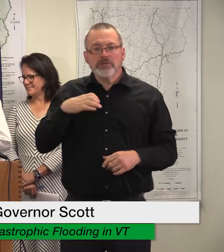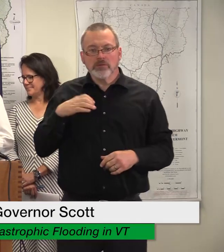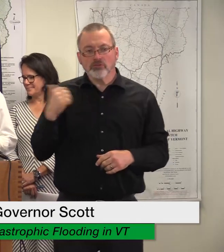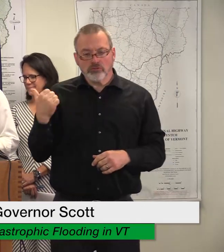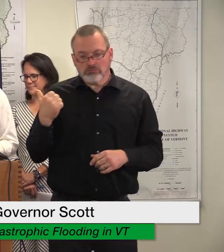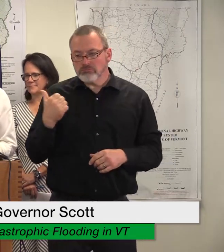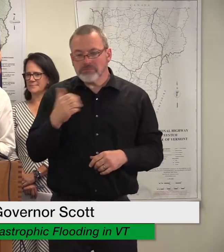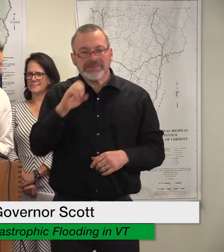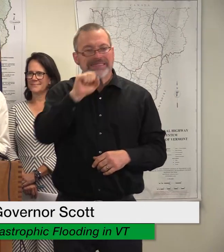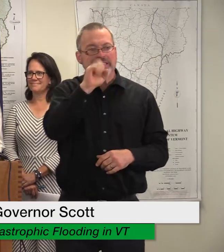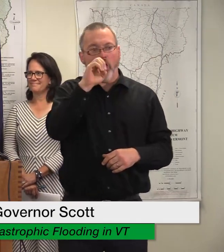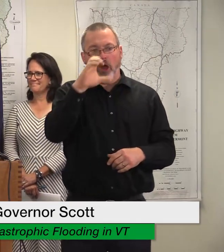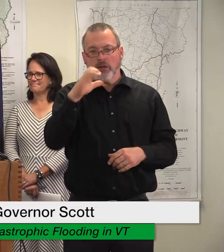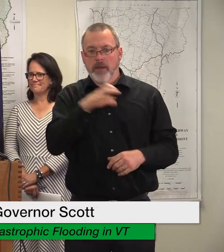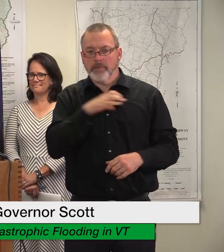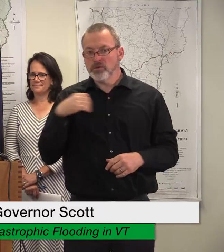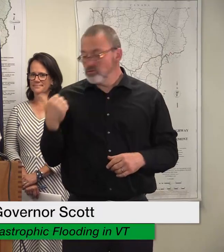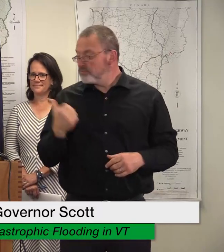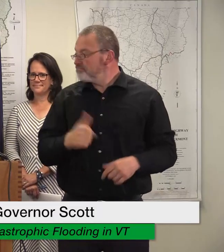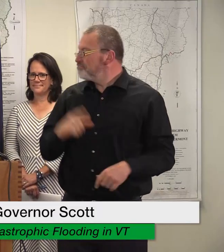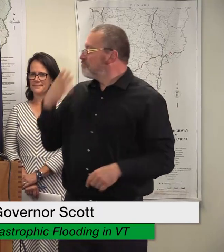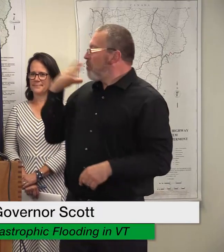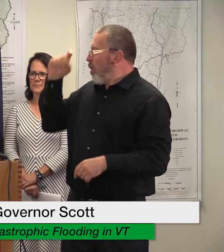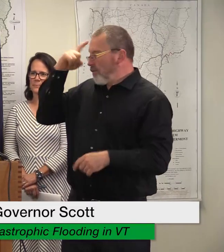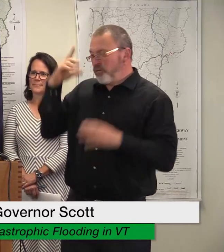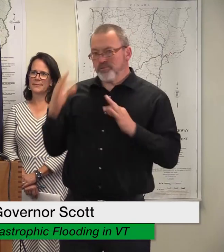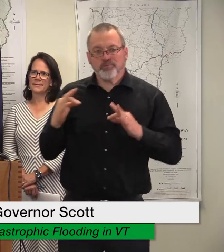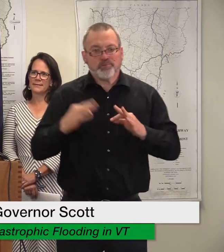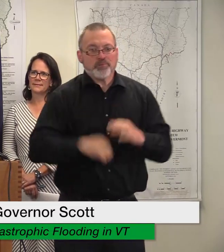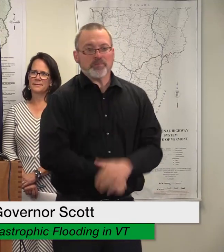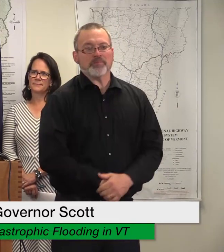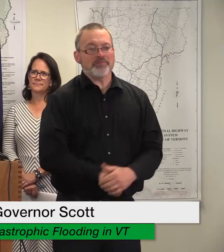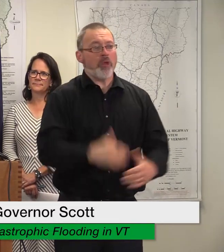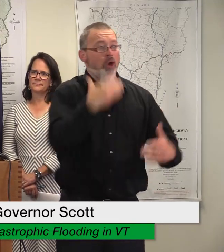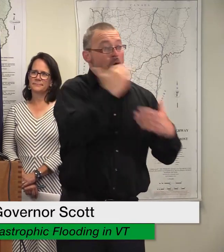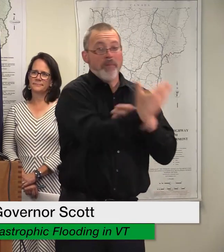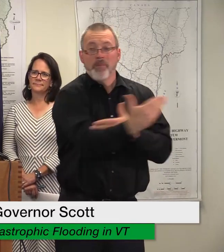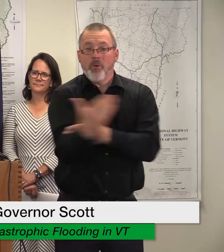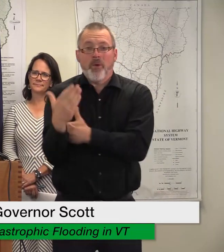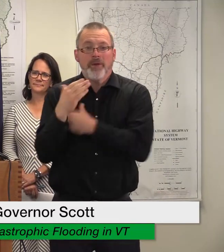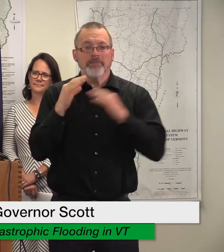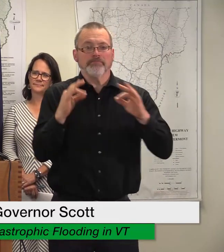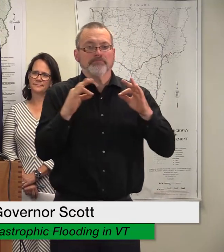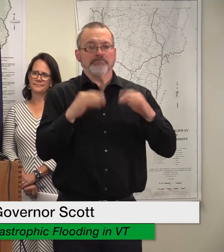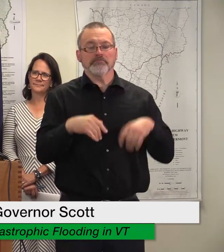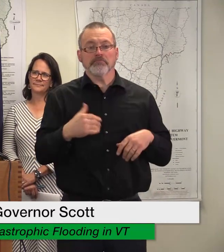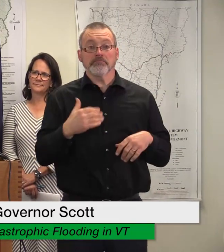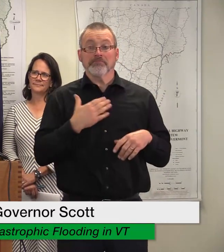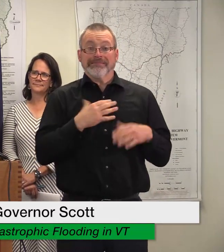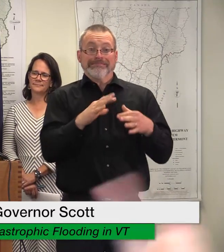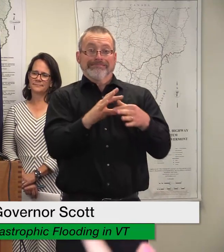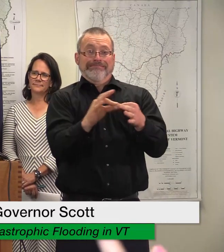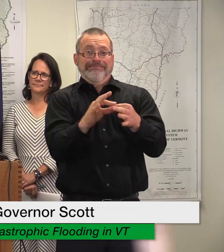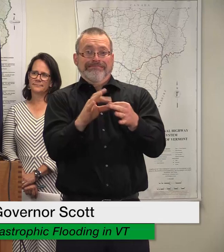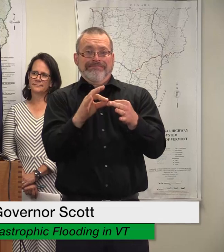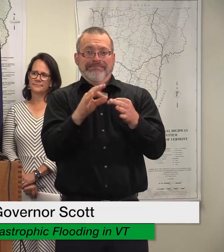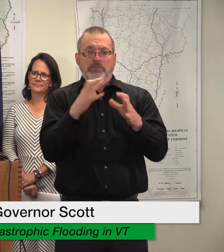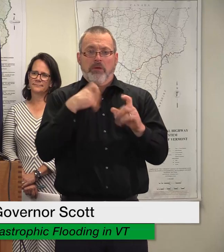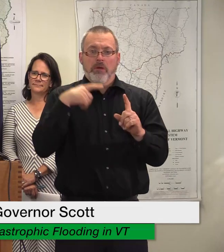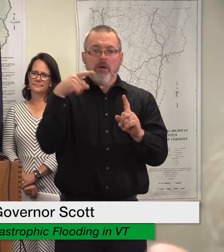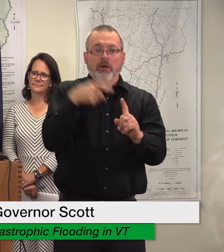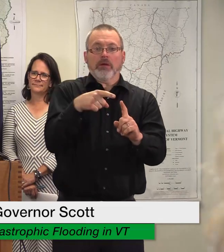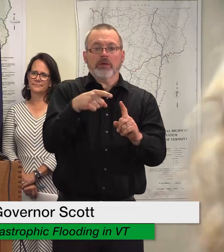Thank you, Governor. Good morning. I will start my remarks this morning by stating what the media has